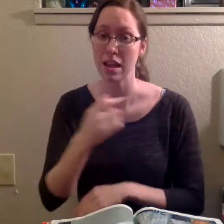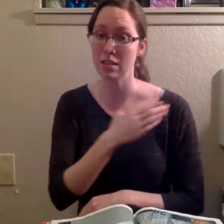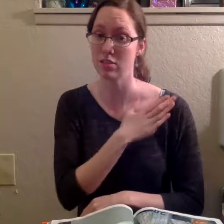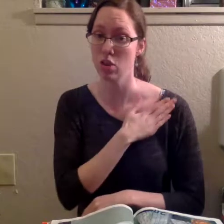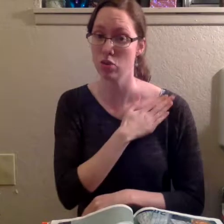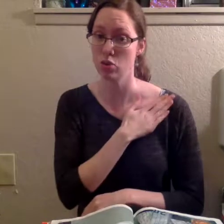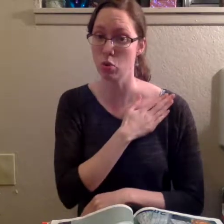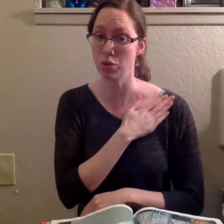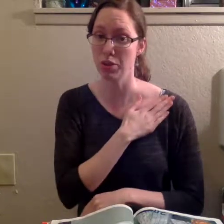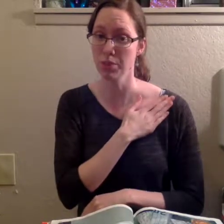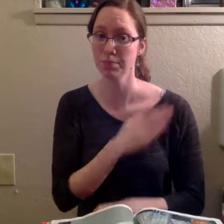Jose's shoulder.